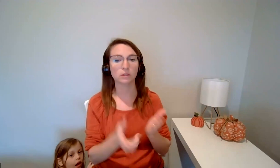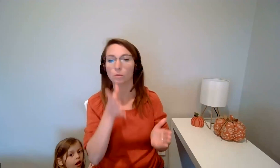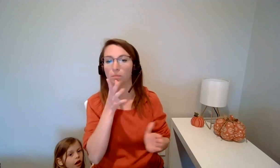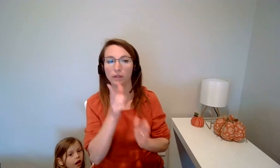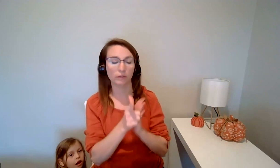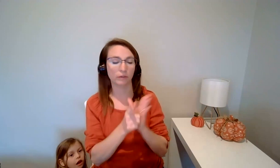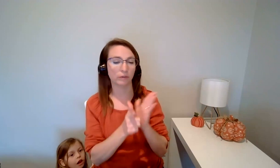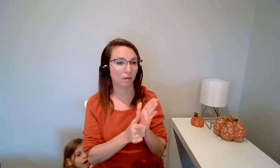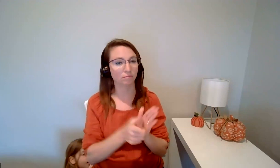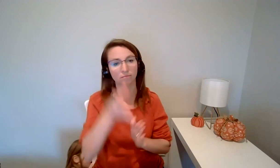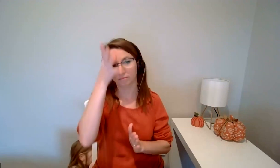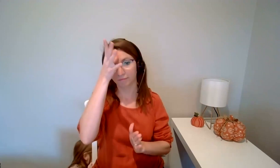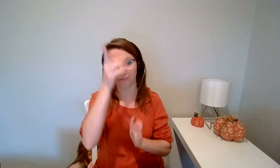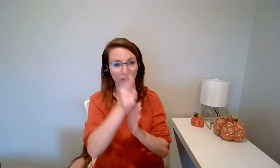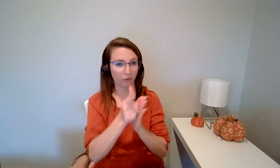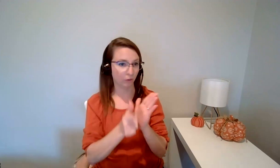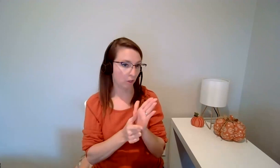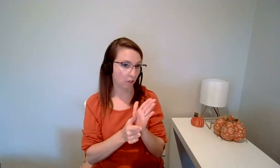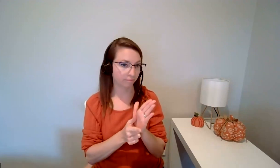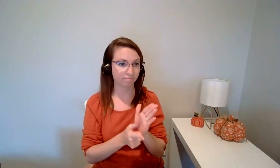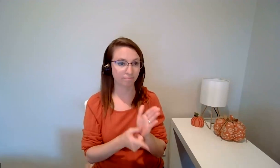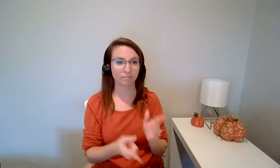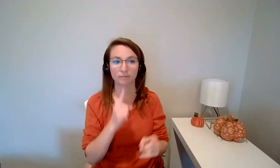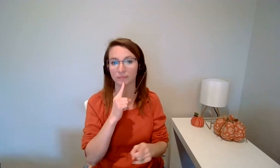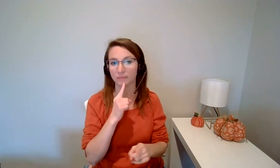So mother-in-law, father-in-law,